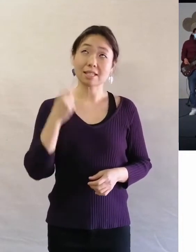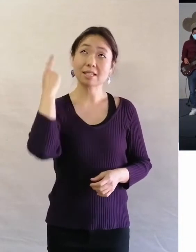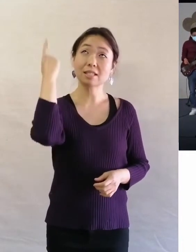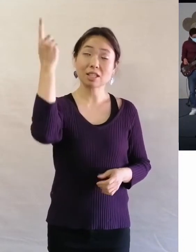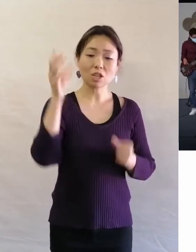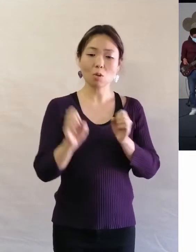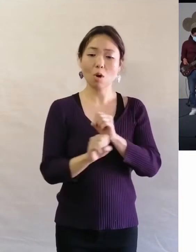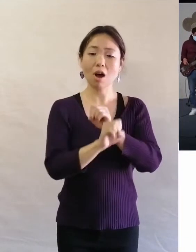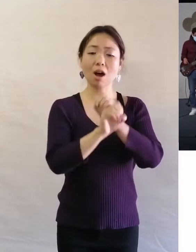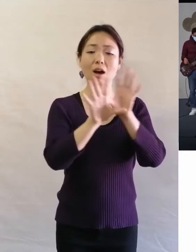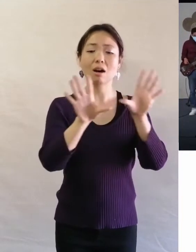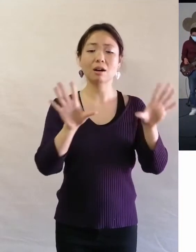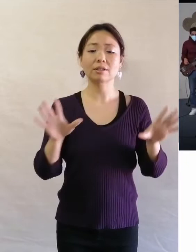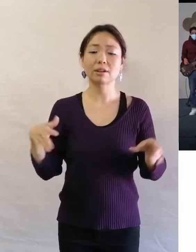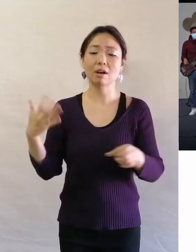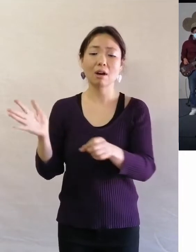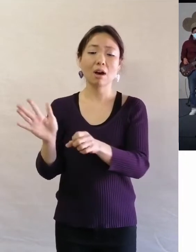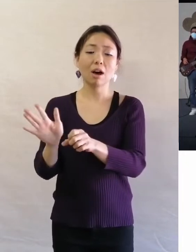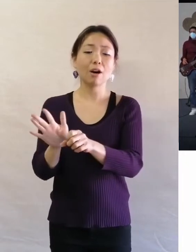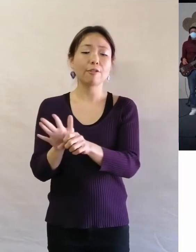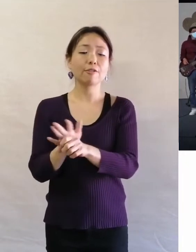Savior! Isn't he